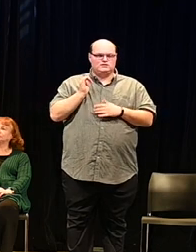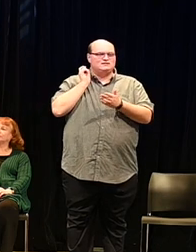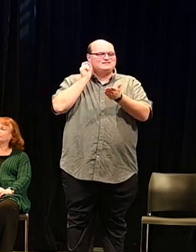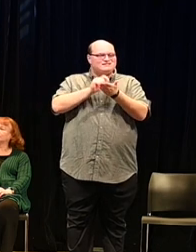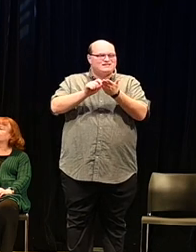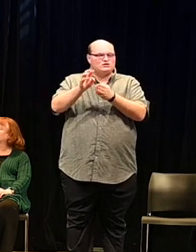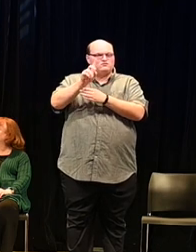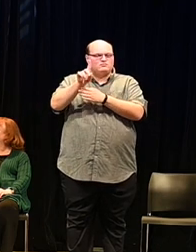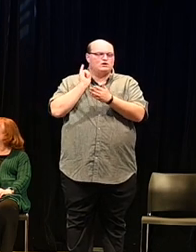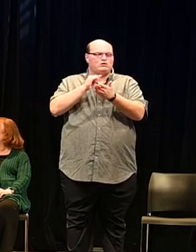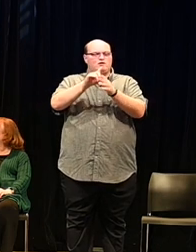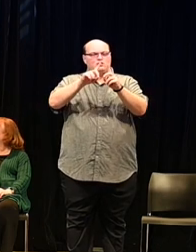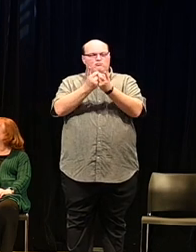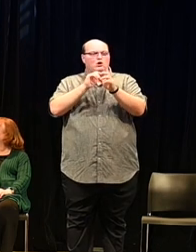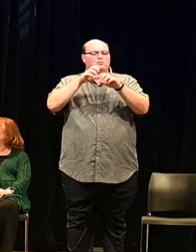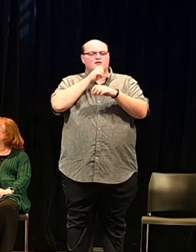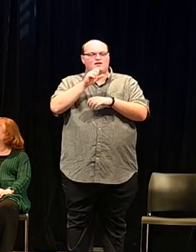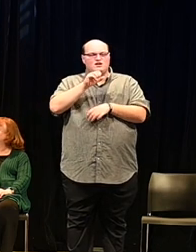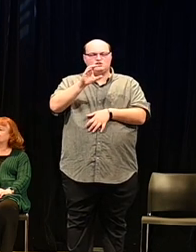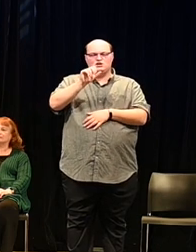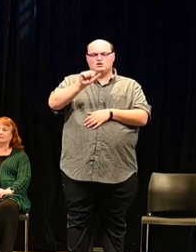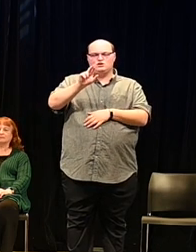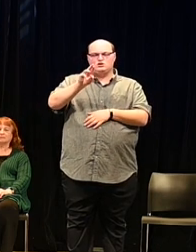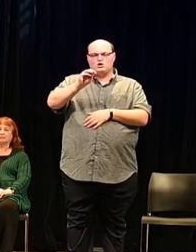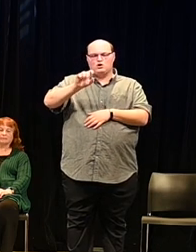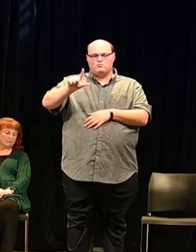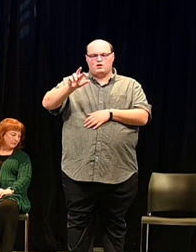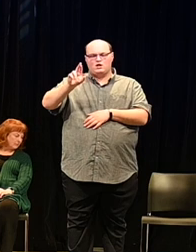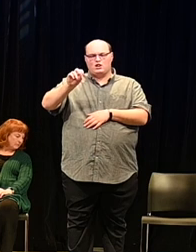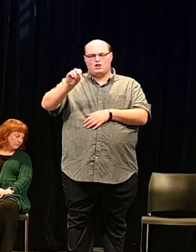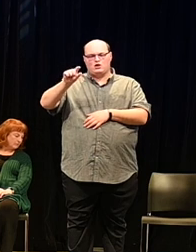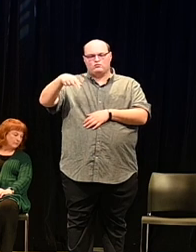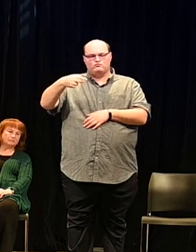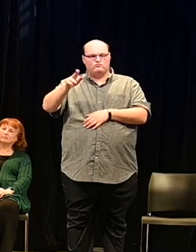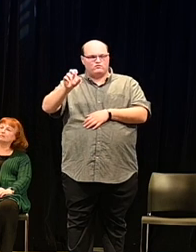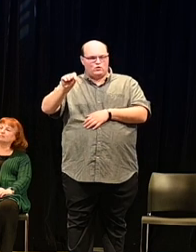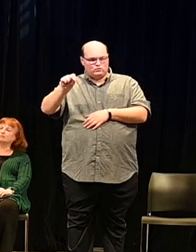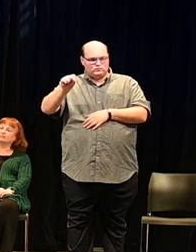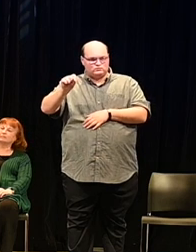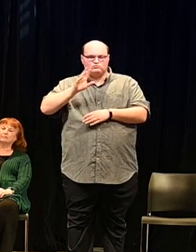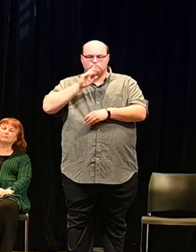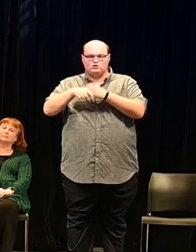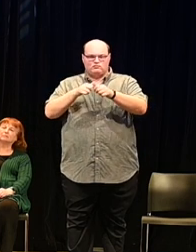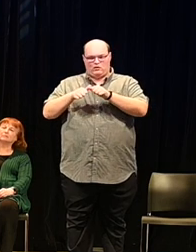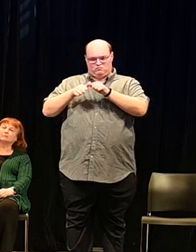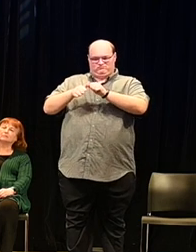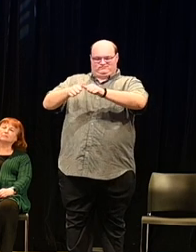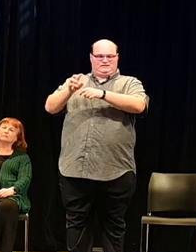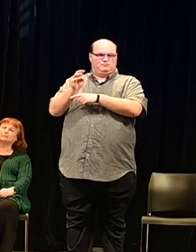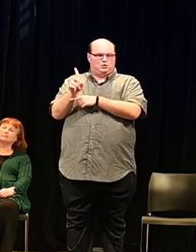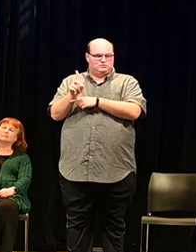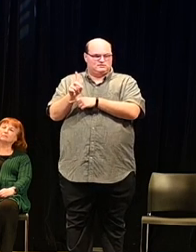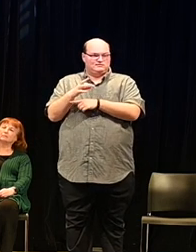of the Maryland Department of Aging, Carmel Rhodes, to speak with you about Longevity Ready Maryland. And I hope that you're going to